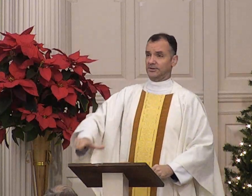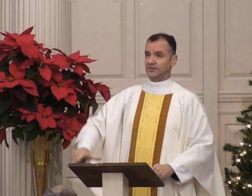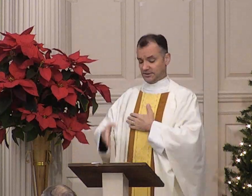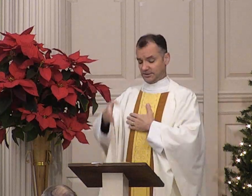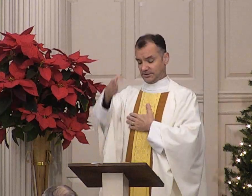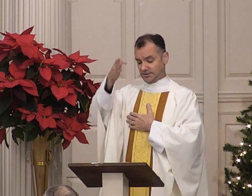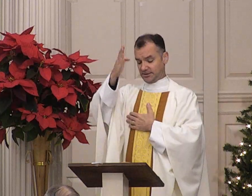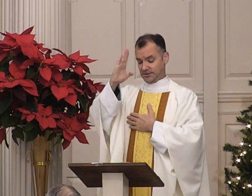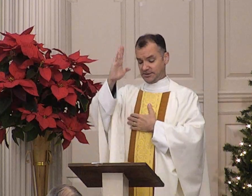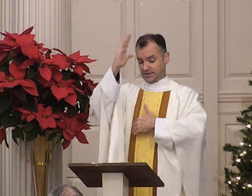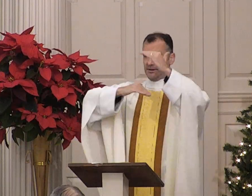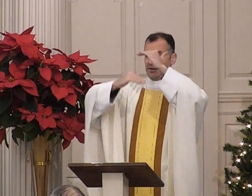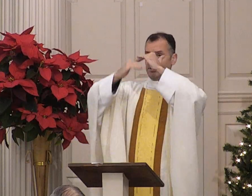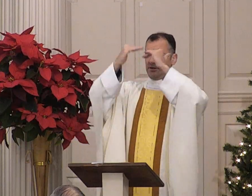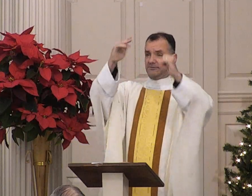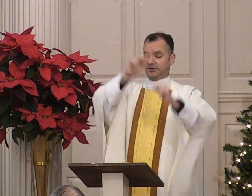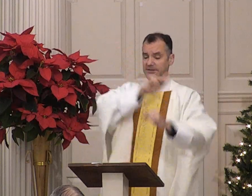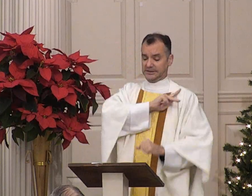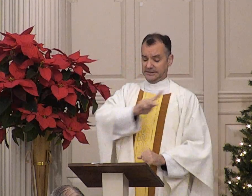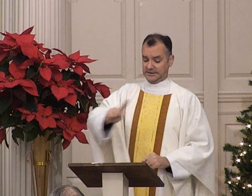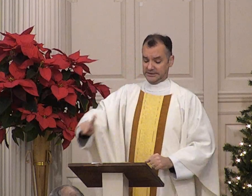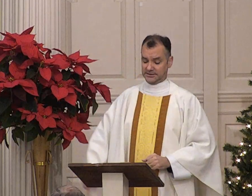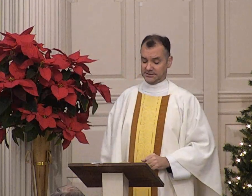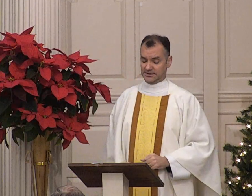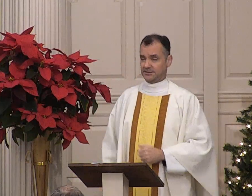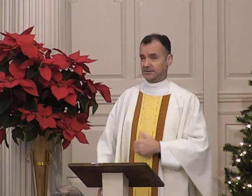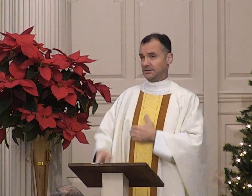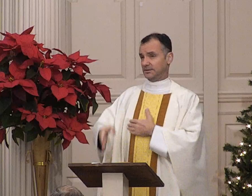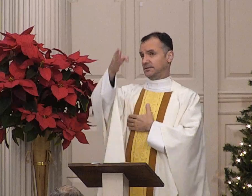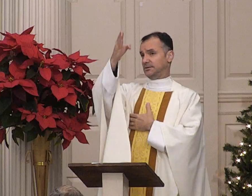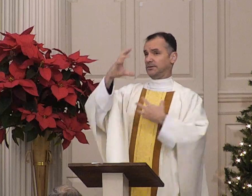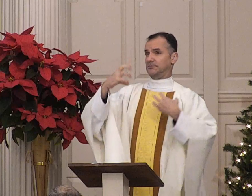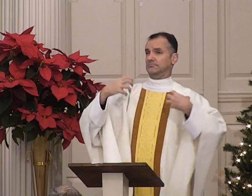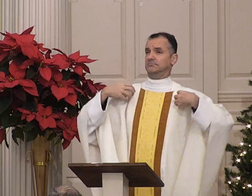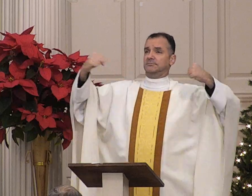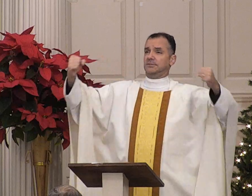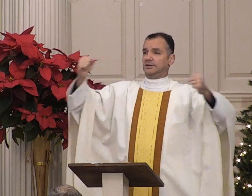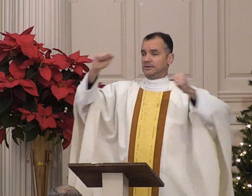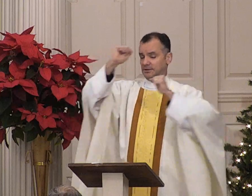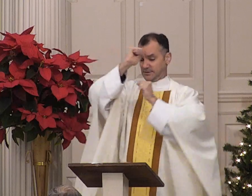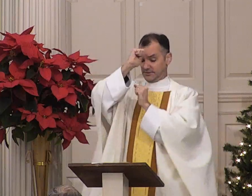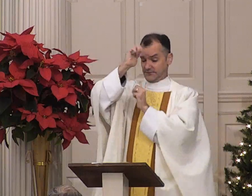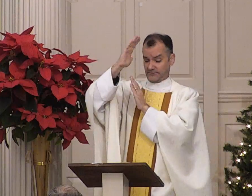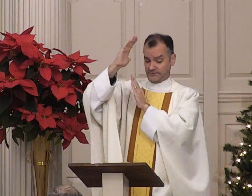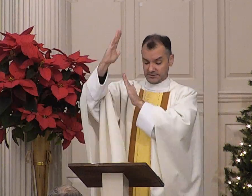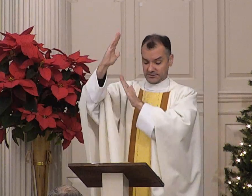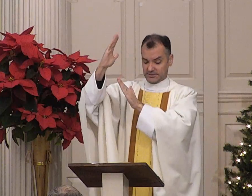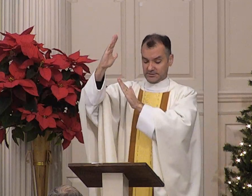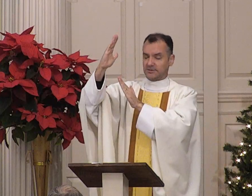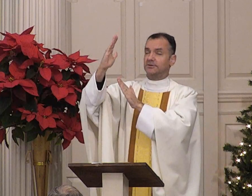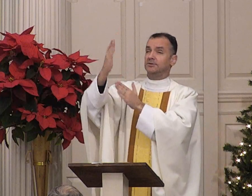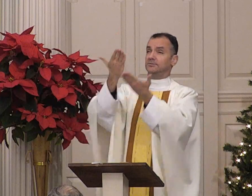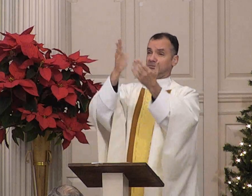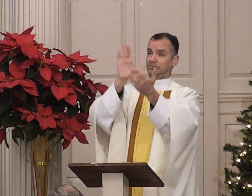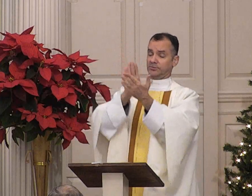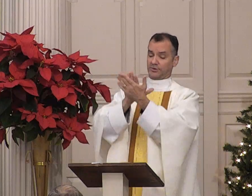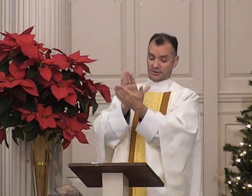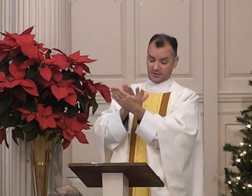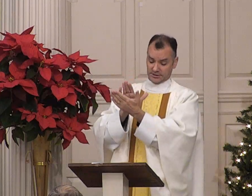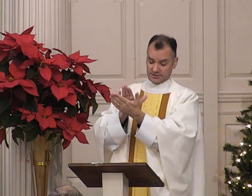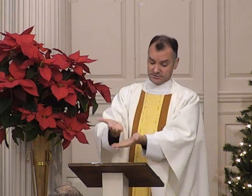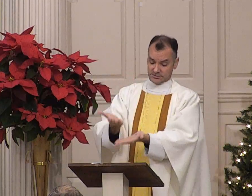we adore you, we glorify you, we give you thanks for your great glory. Lord God, heavenly